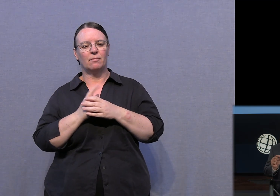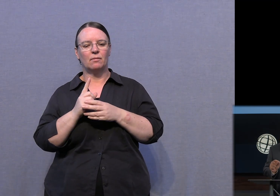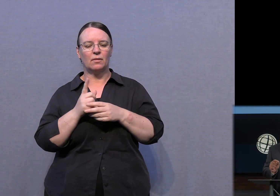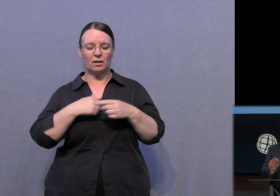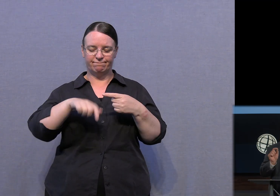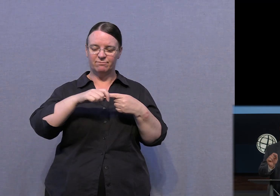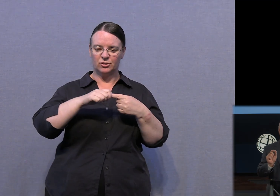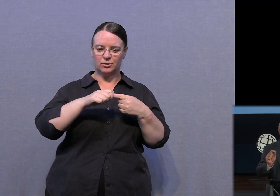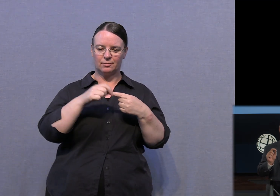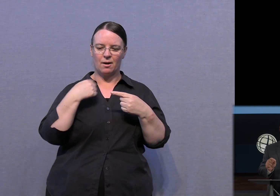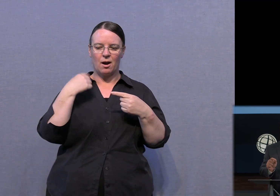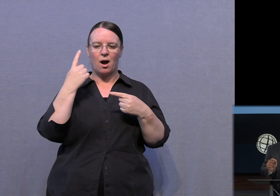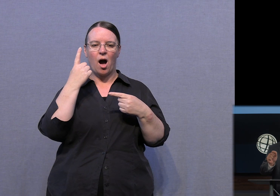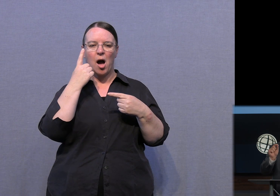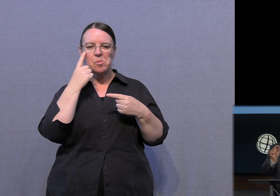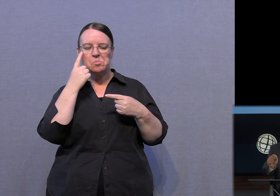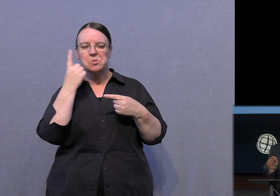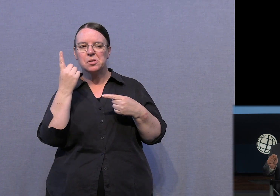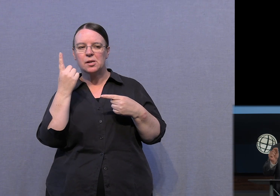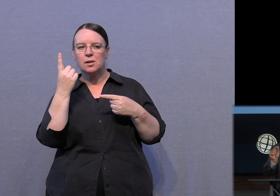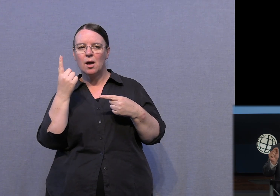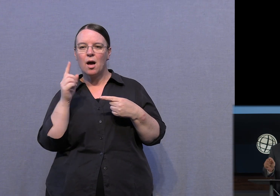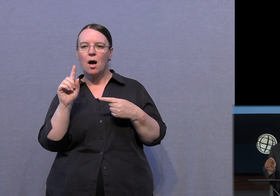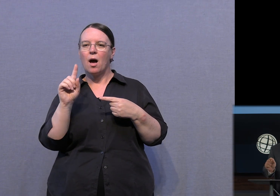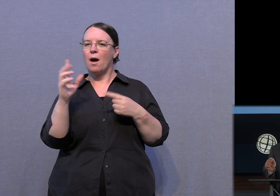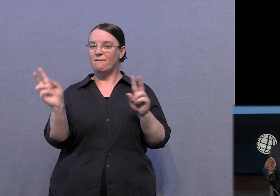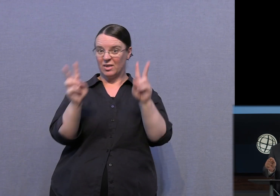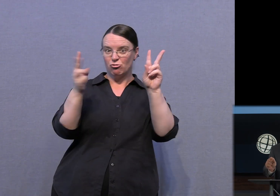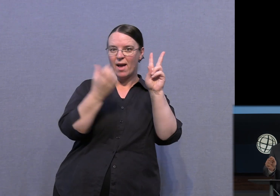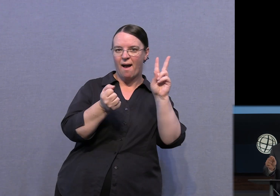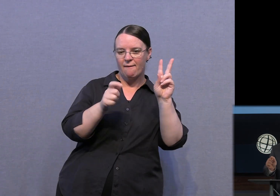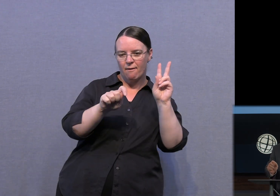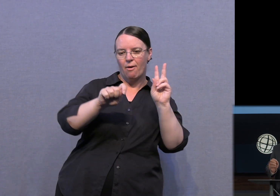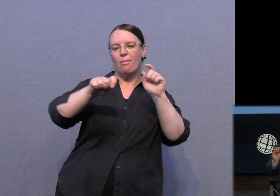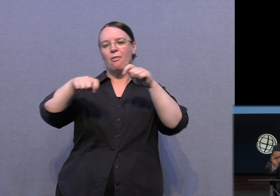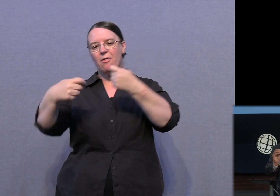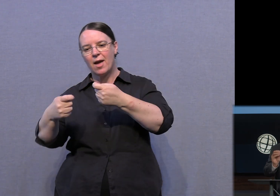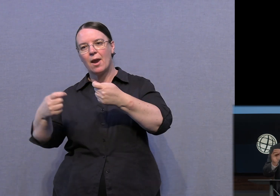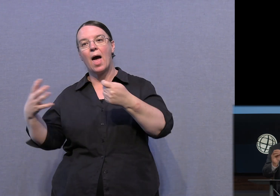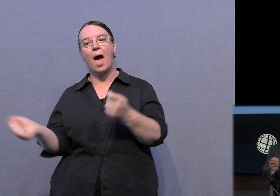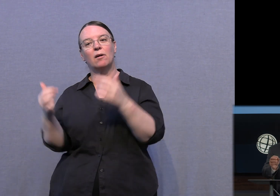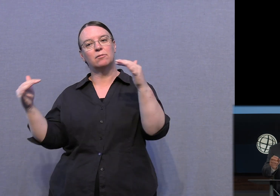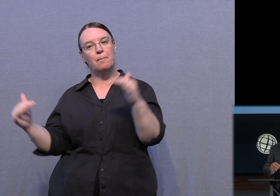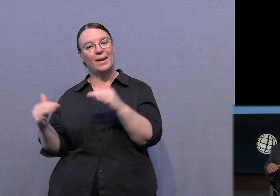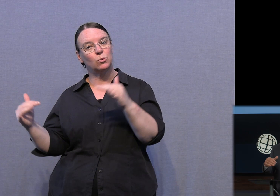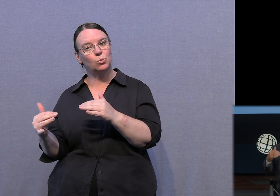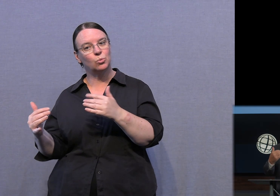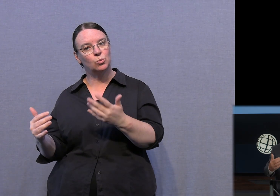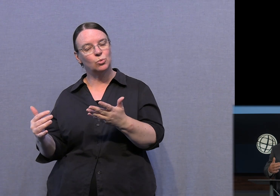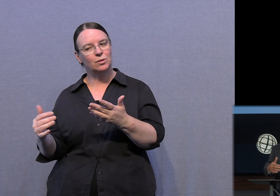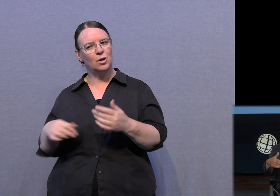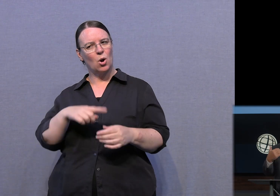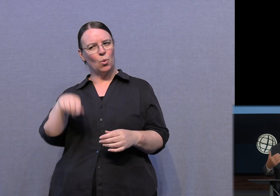I notice is that there is a battle after the victory. You know, we believe God for victory. We believe God